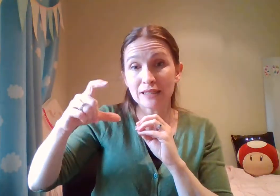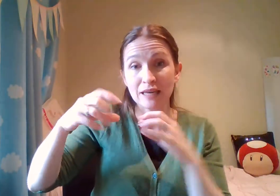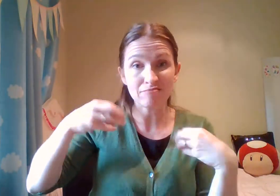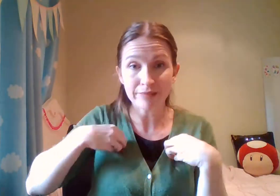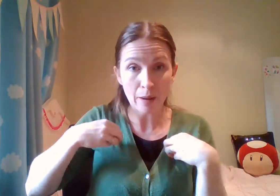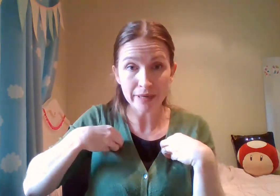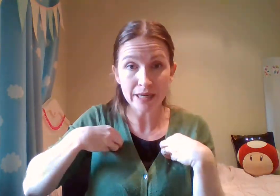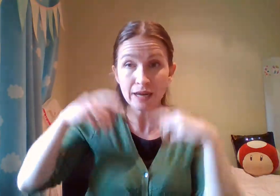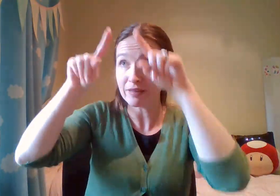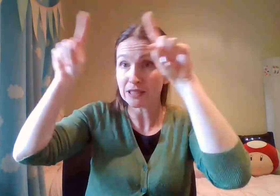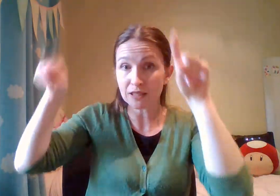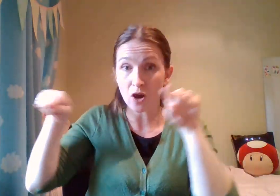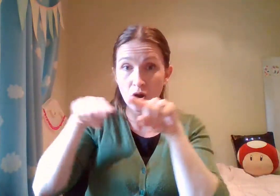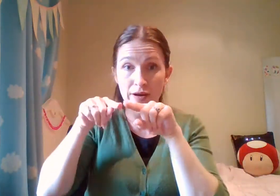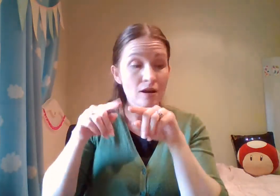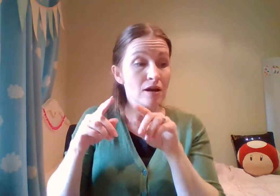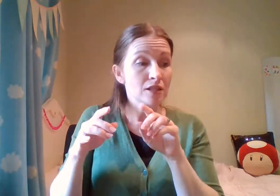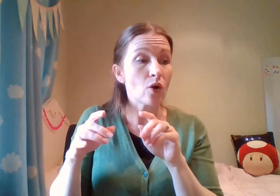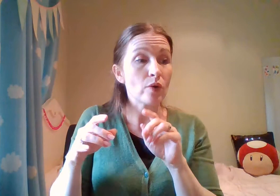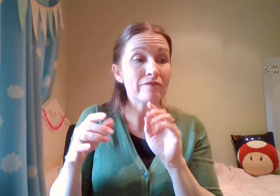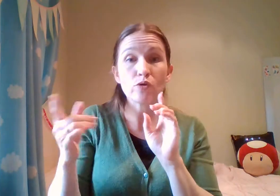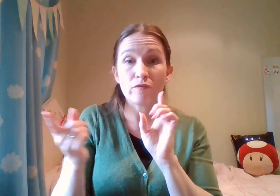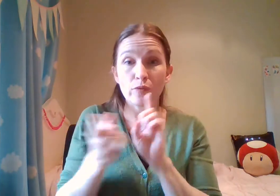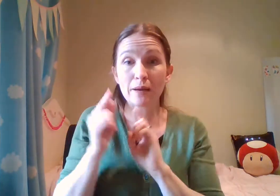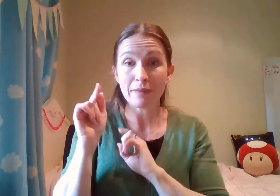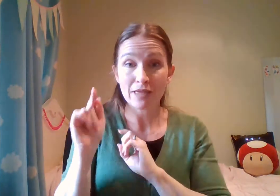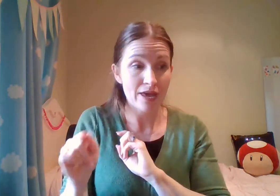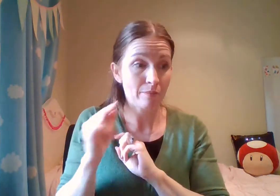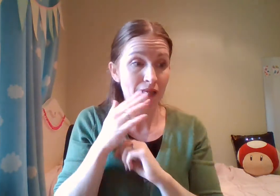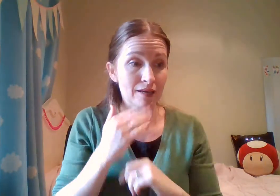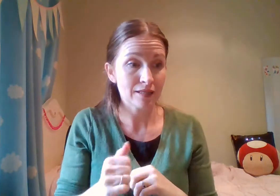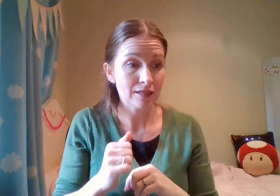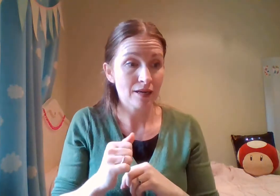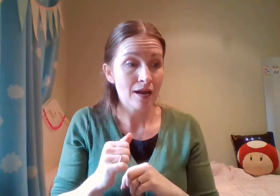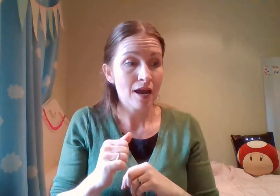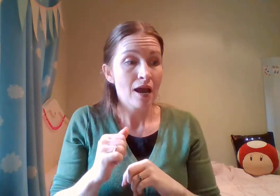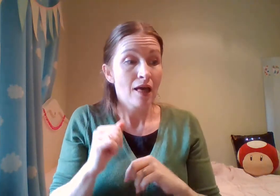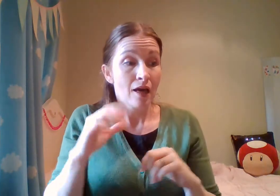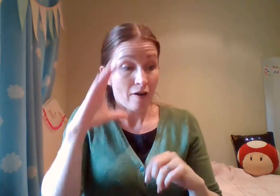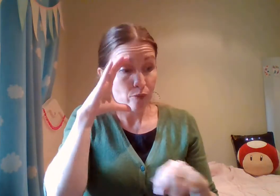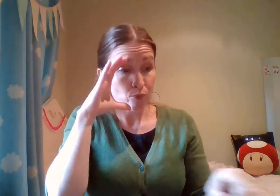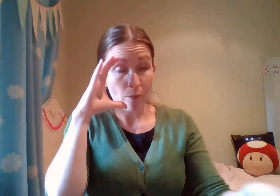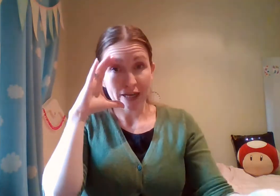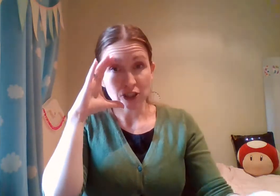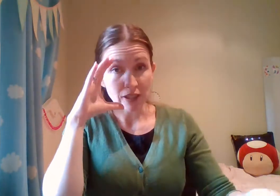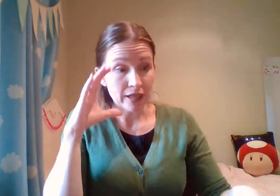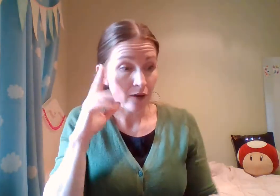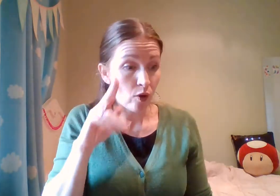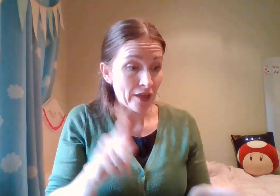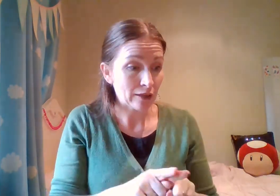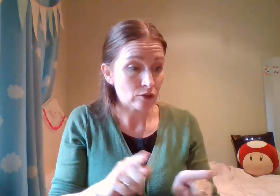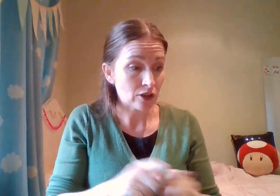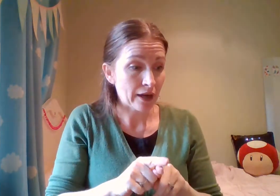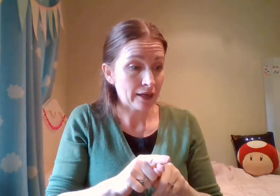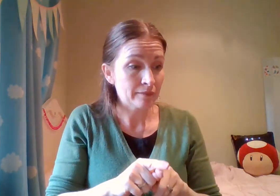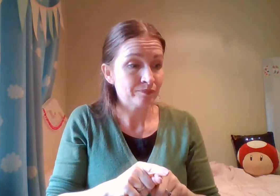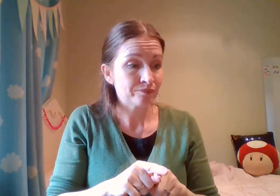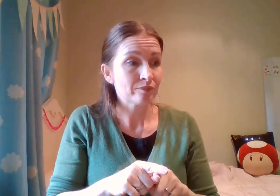ABC company, and there's a sign. So if we can meet there, please. I've put pictures in there of what that looks like.